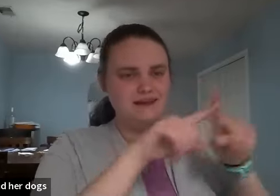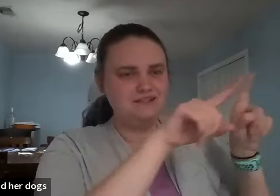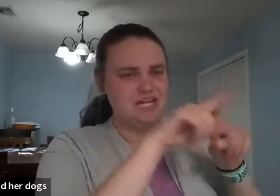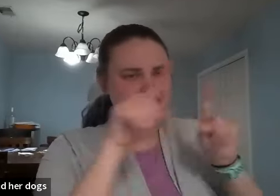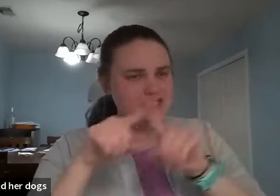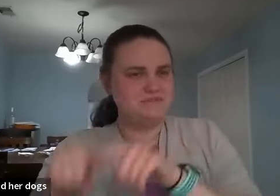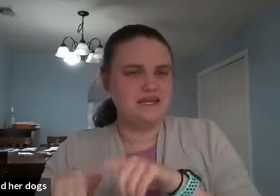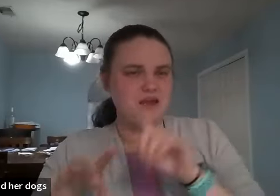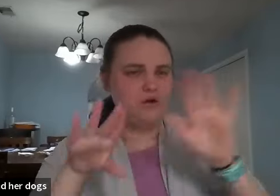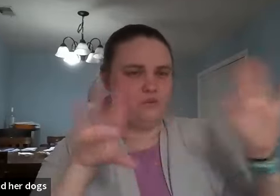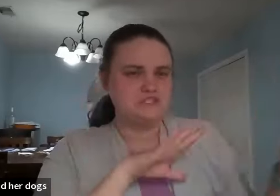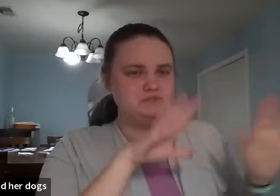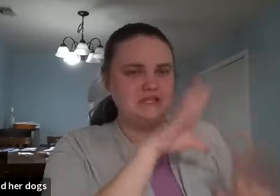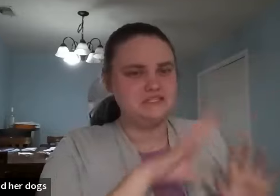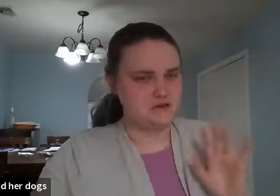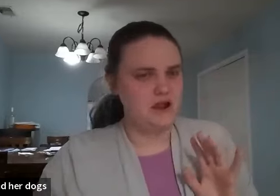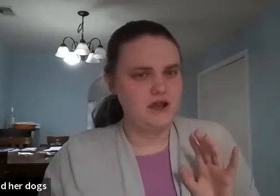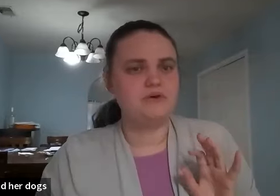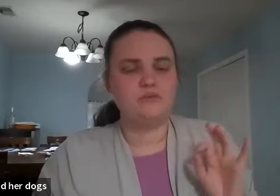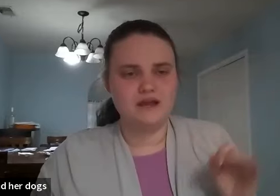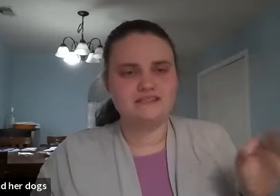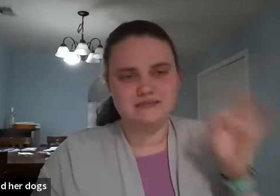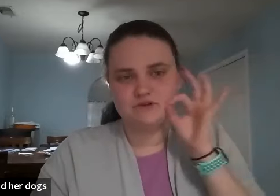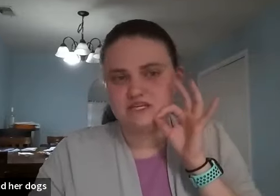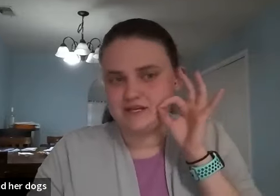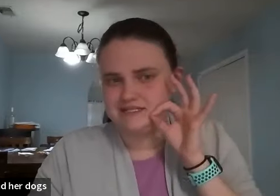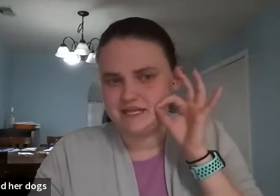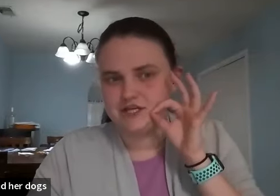of changes depending on which place you're at. But the one I see most here is ketchup.